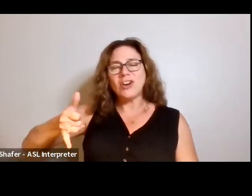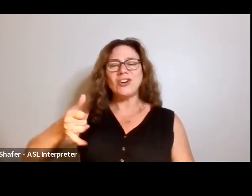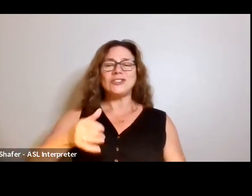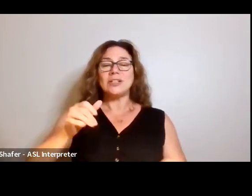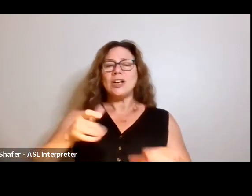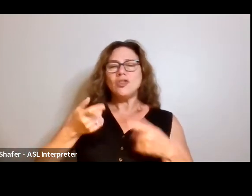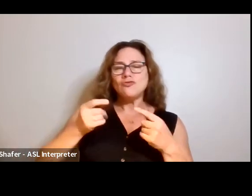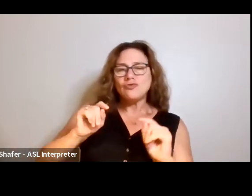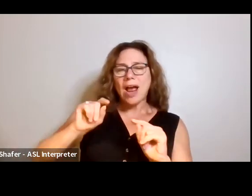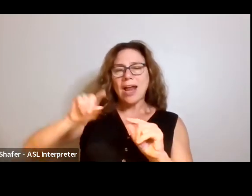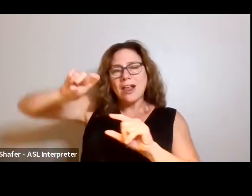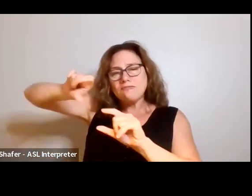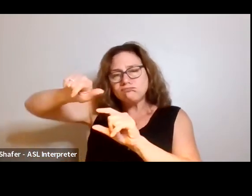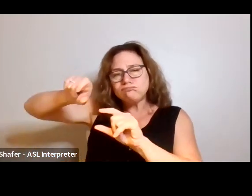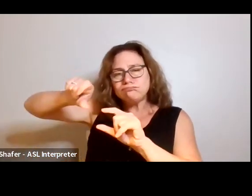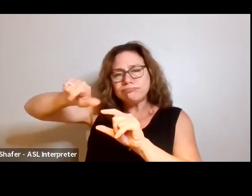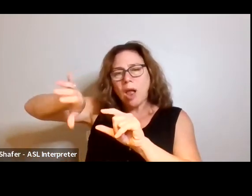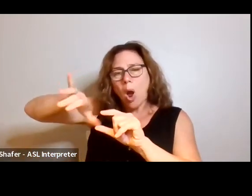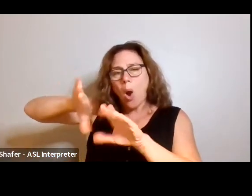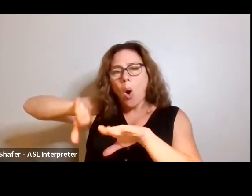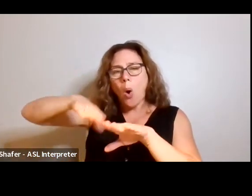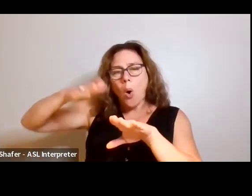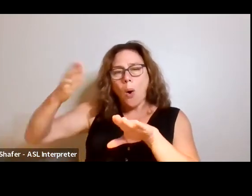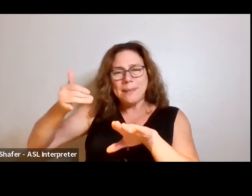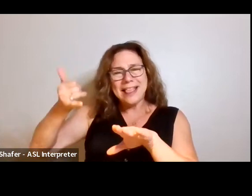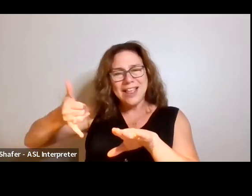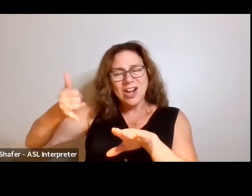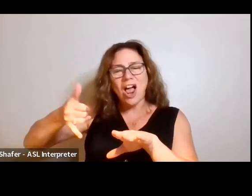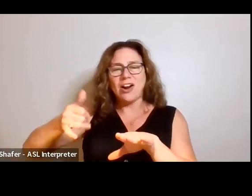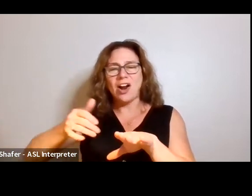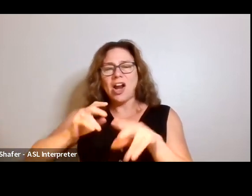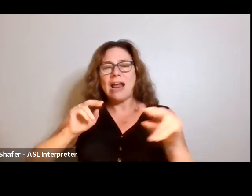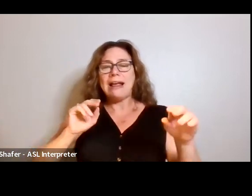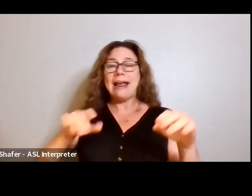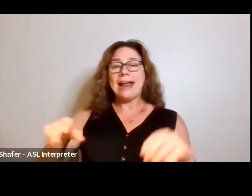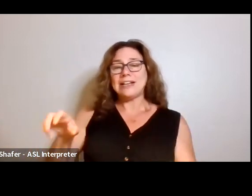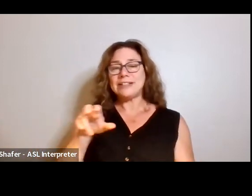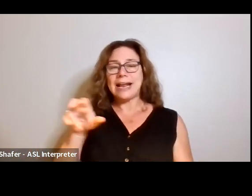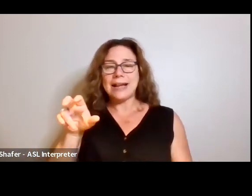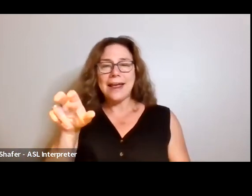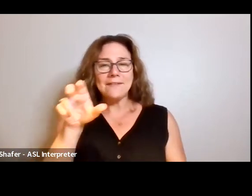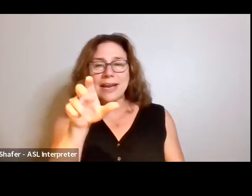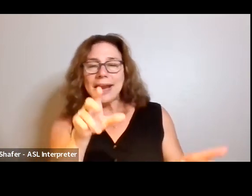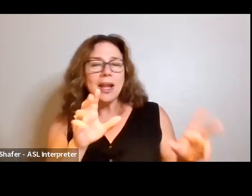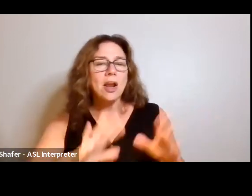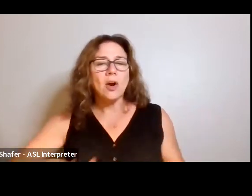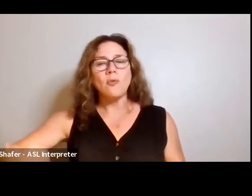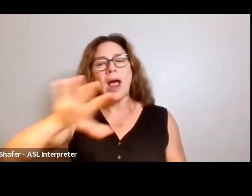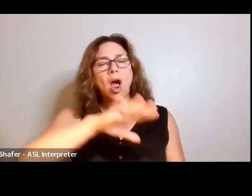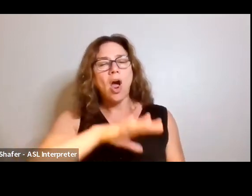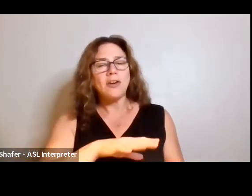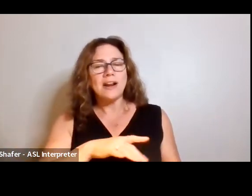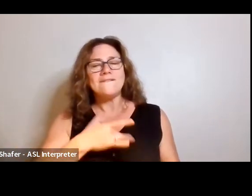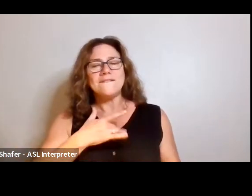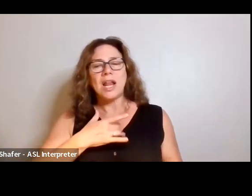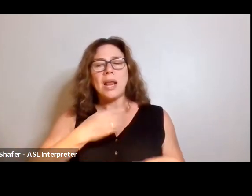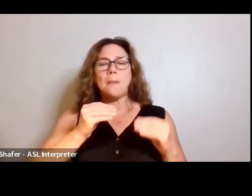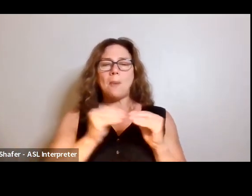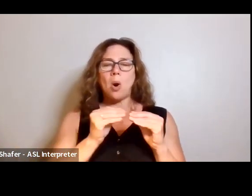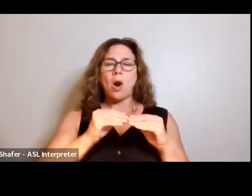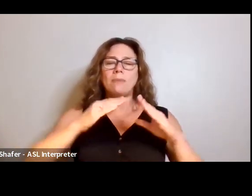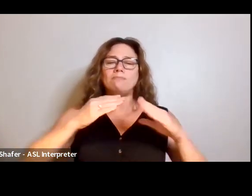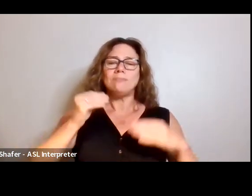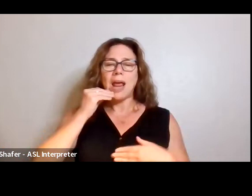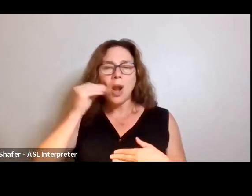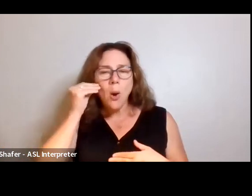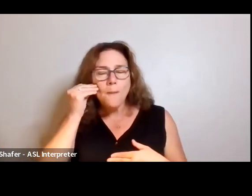around and, you know, just feeling at home. Our campus again was teeming with students, and it came